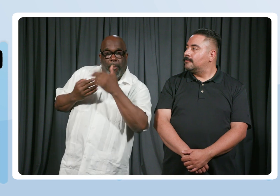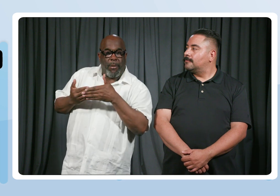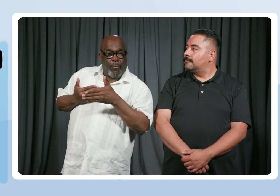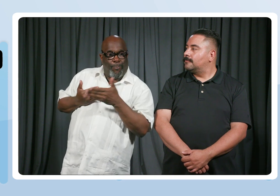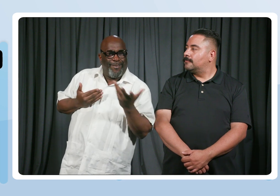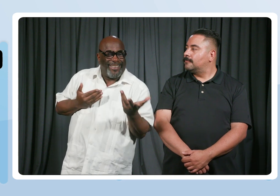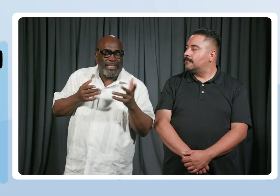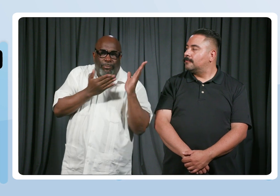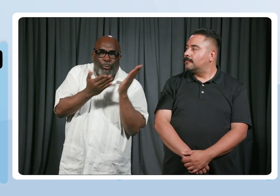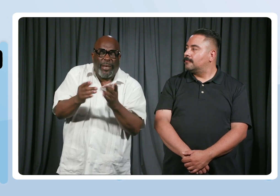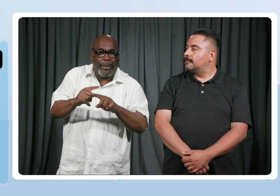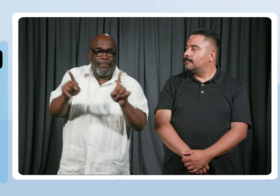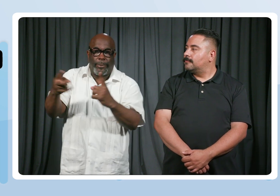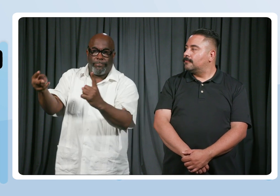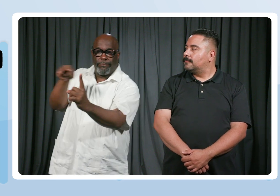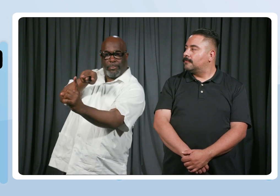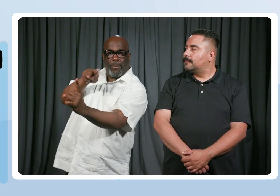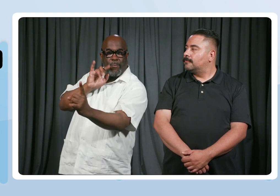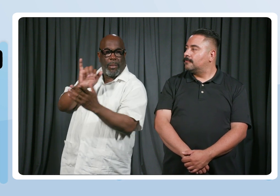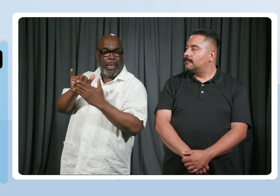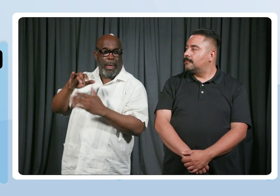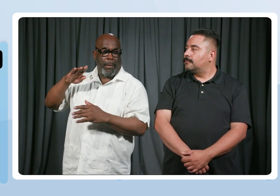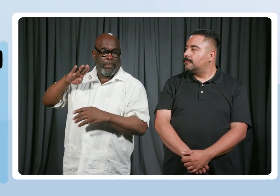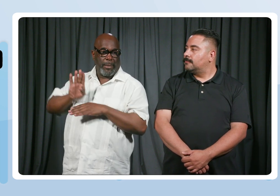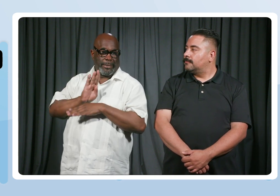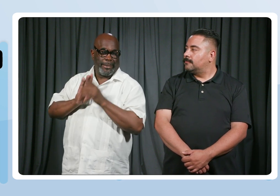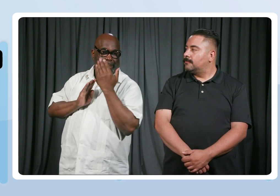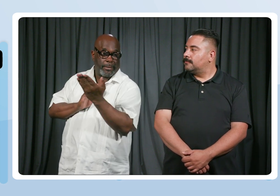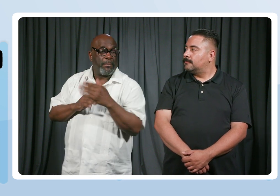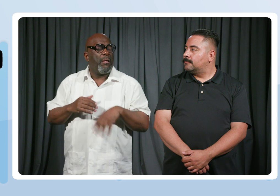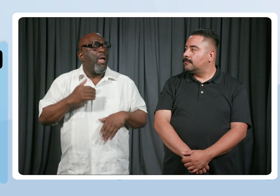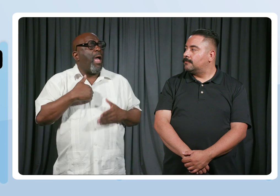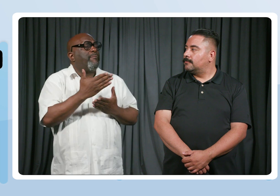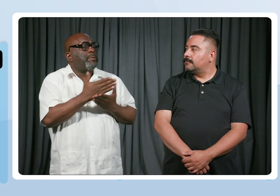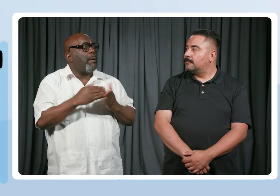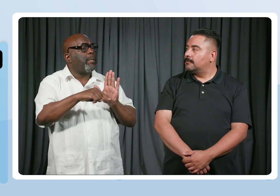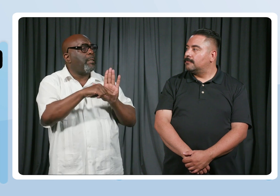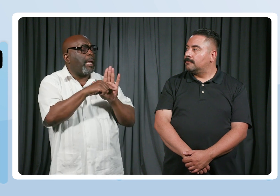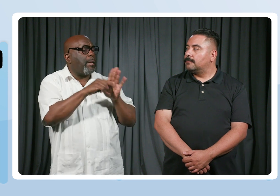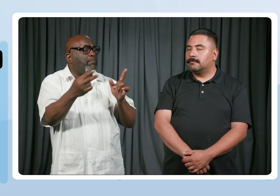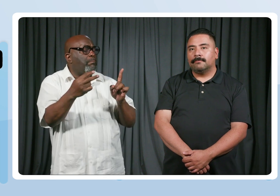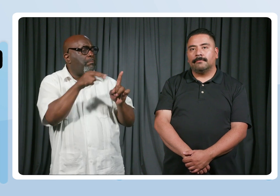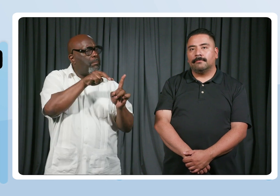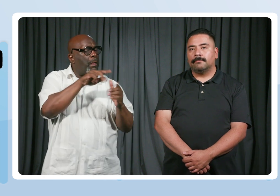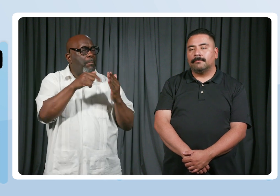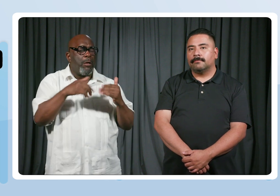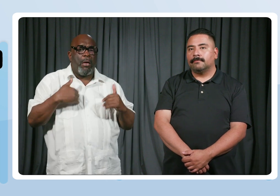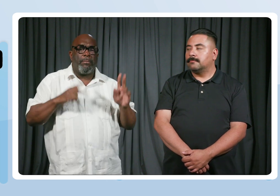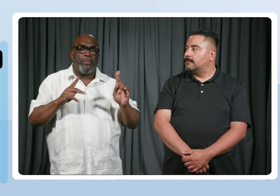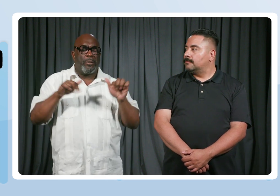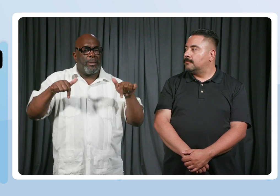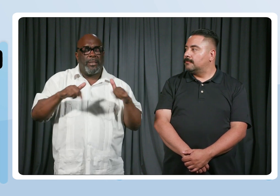just bringing a different lens to that business. There are negative perceptions of youth and young adults in Chicago, which I'm sure is